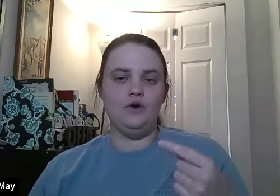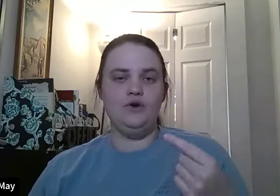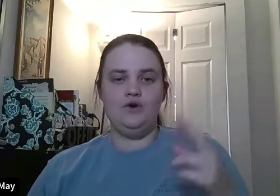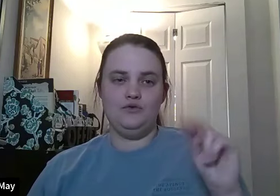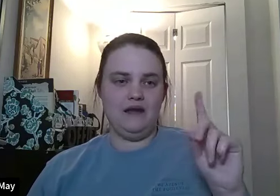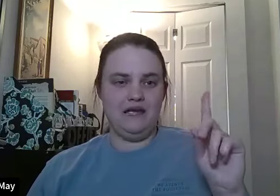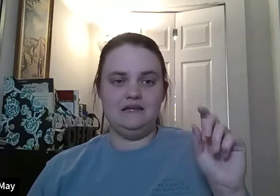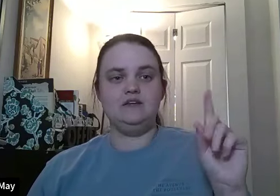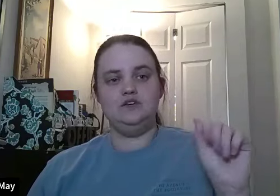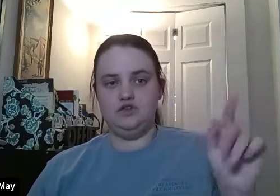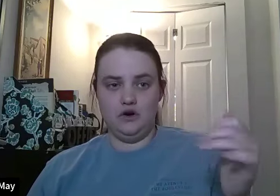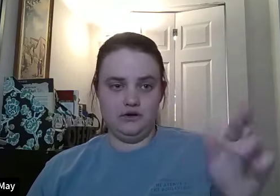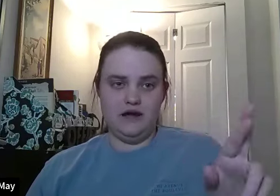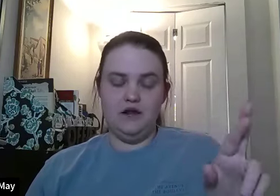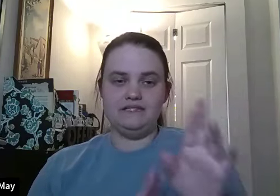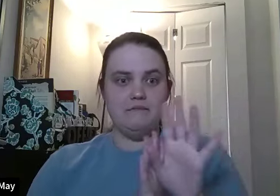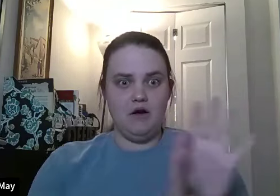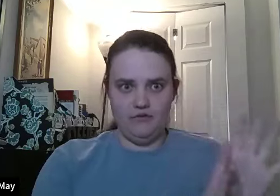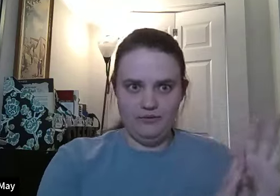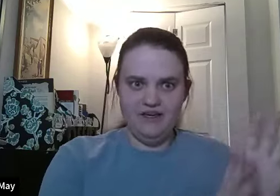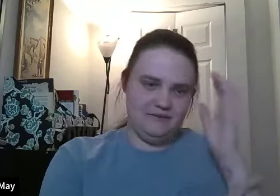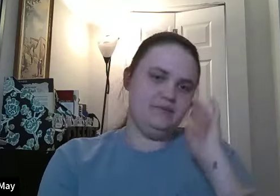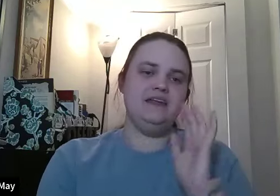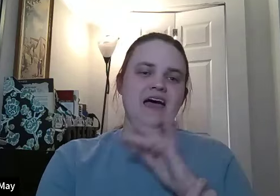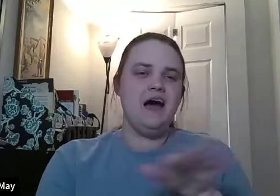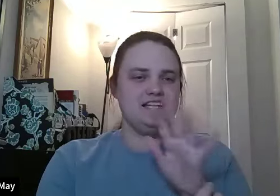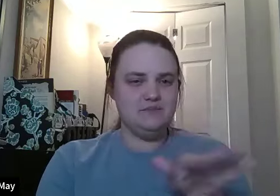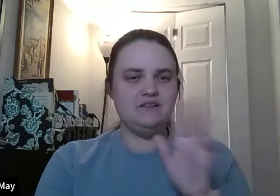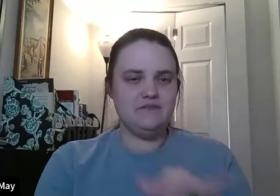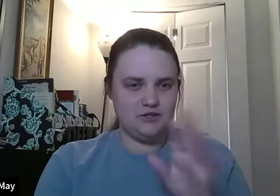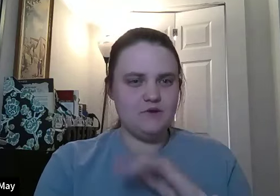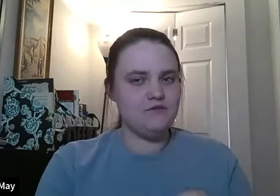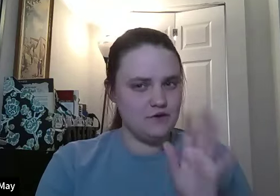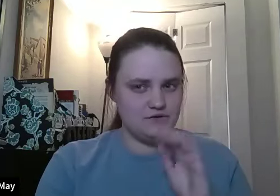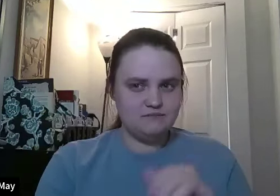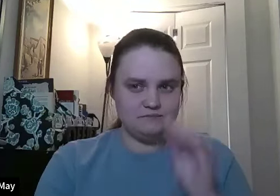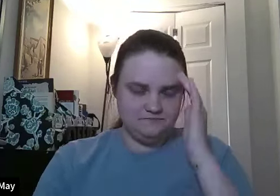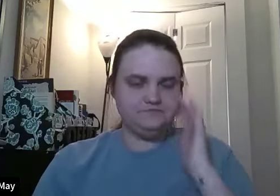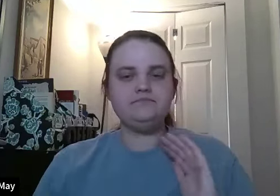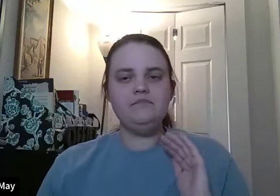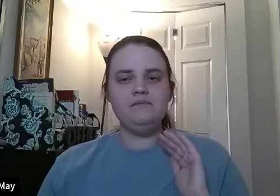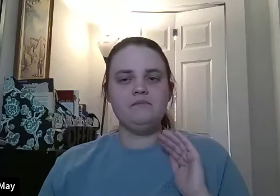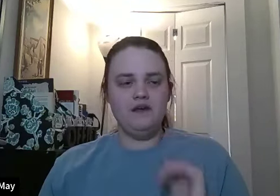or granddaughter. I know that's a mouthful, but I typically fingerspell for those.